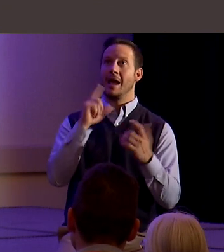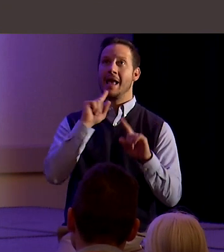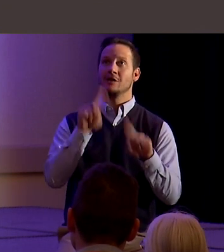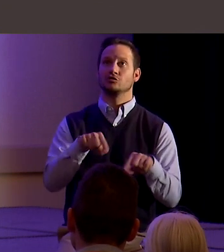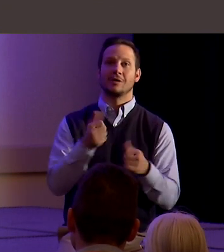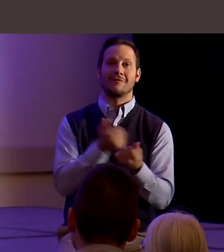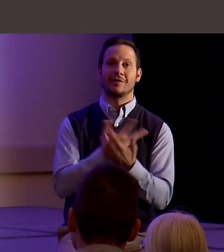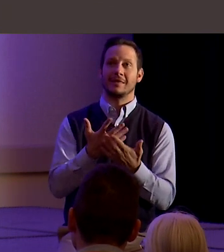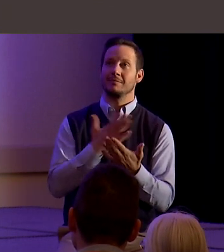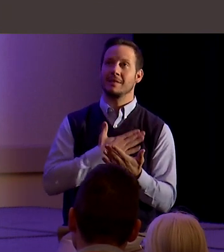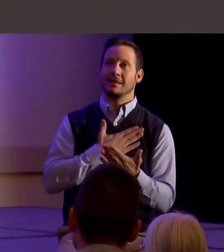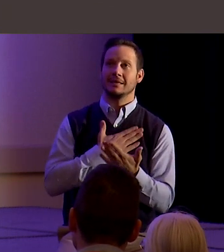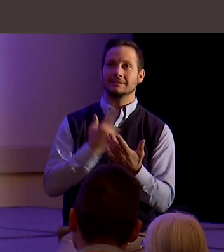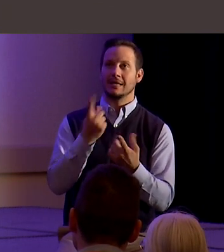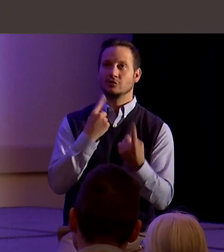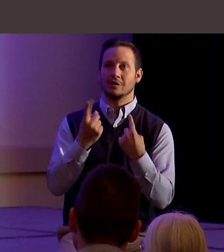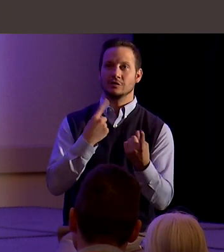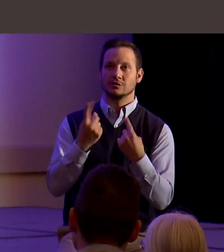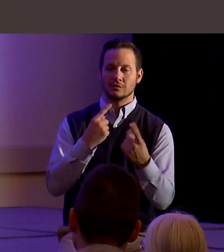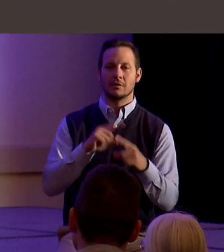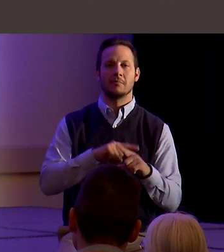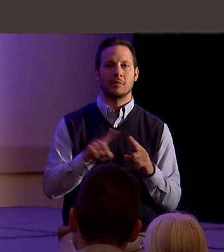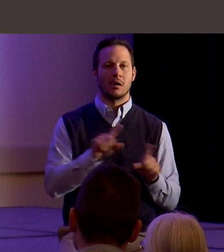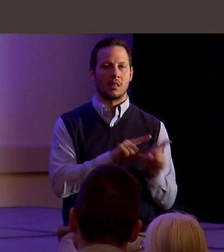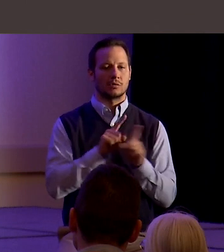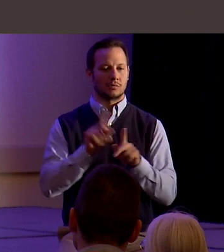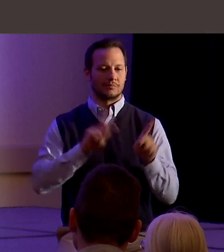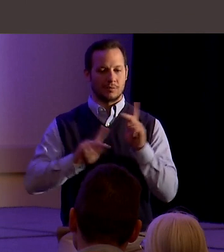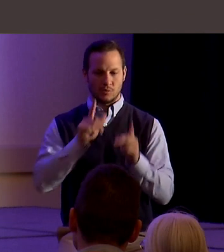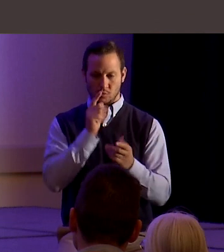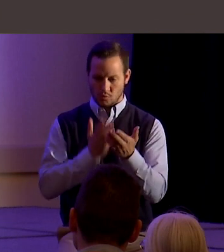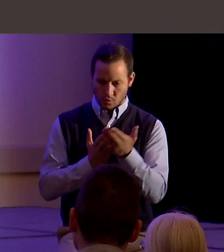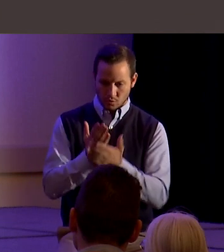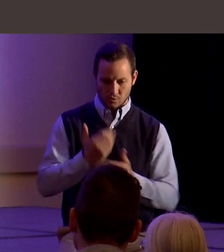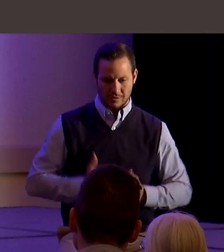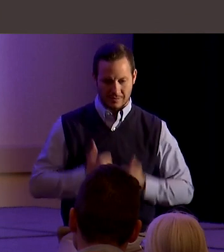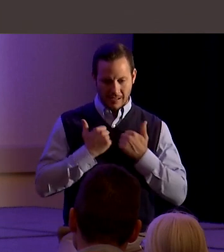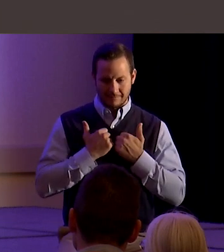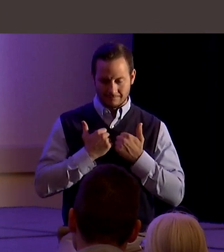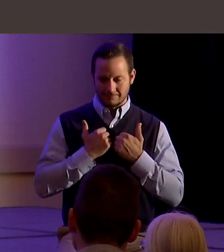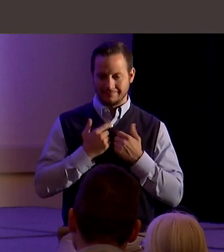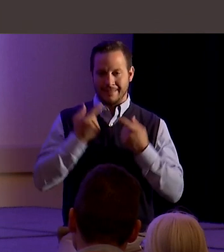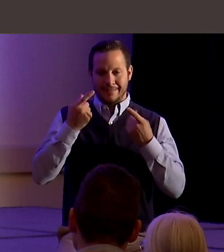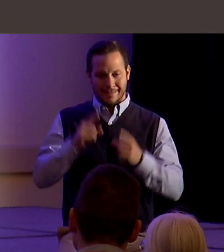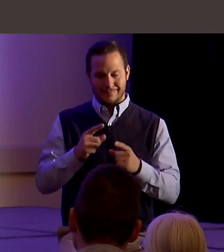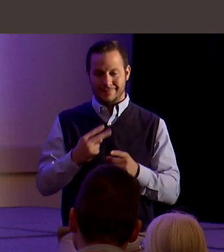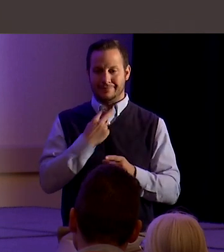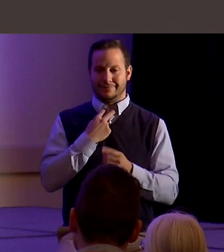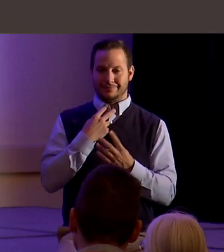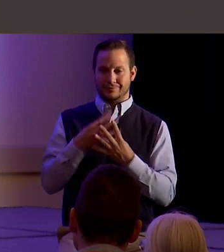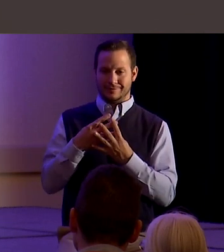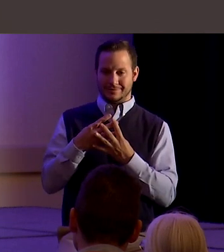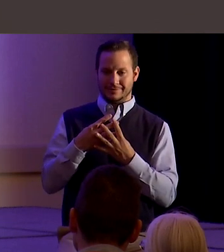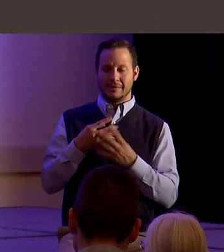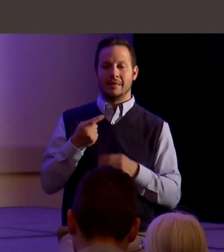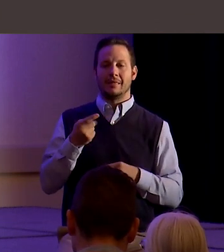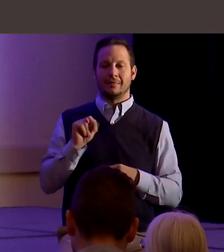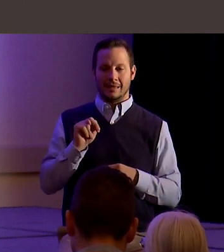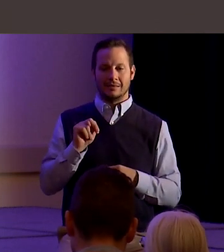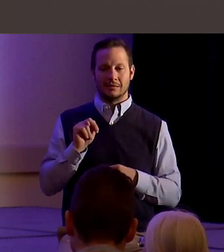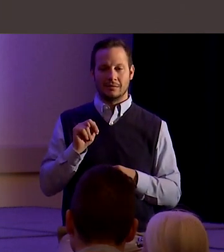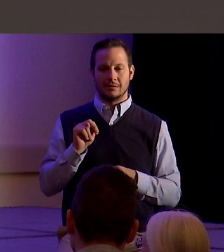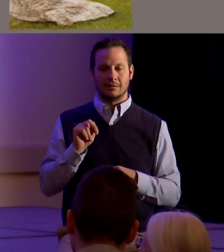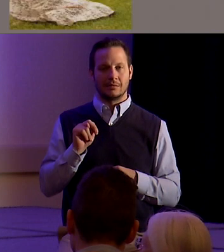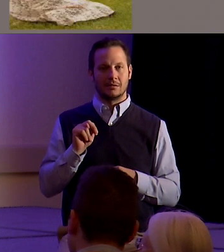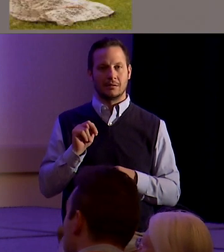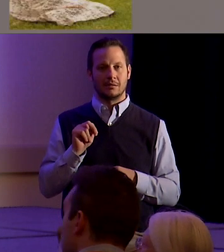everything. But so are people who are going through their life and it's not working out the way they want it to. They intentionally prey on the vulnerable